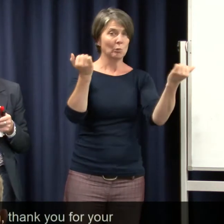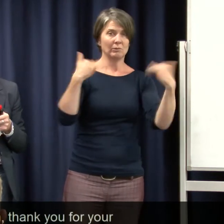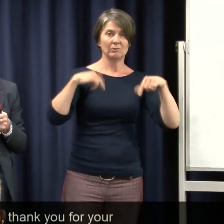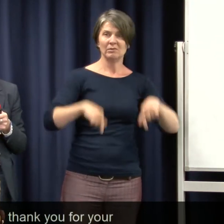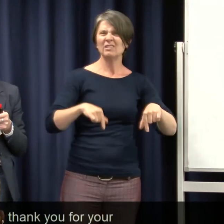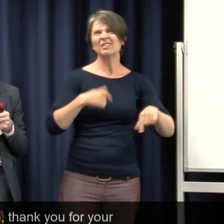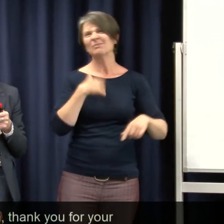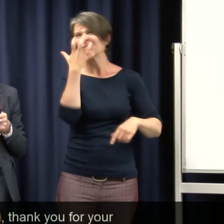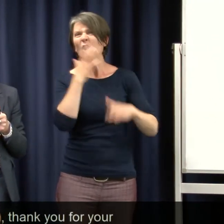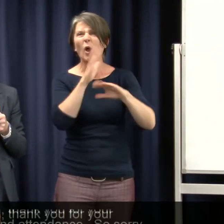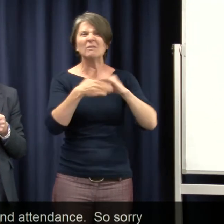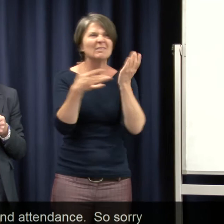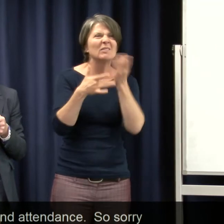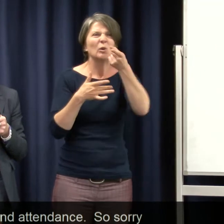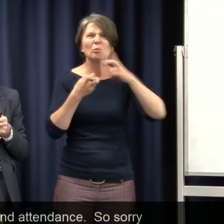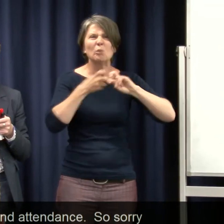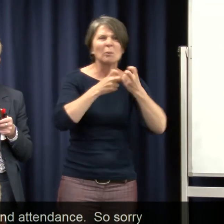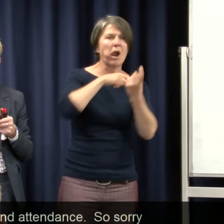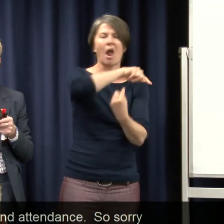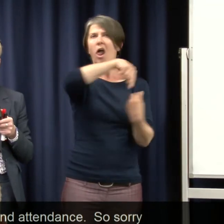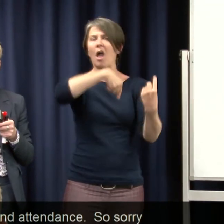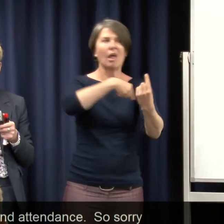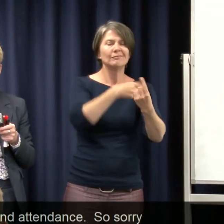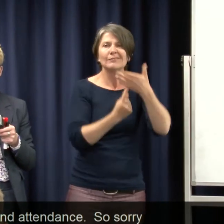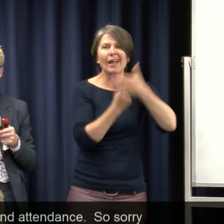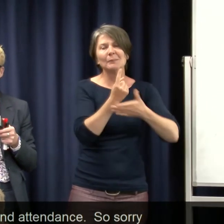the technology. We'll try and get that right next time.